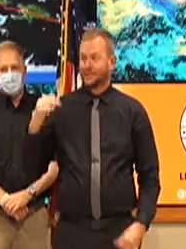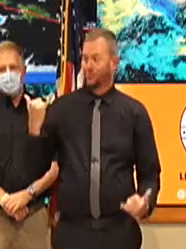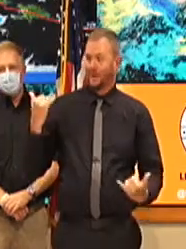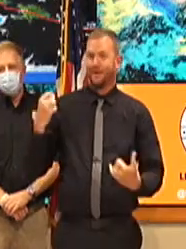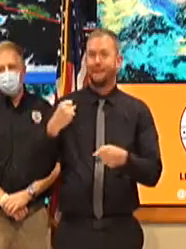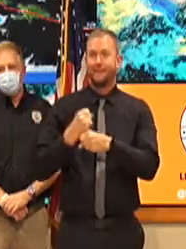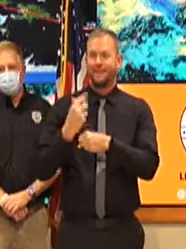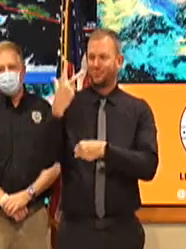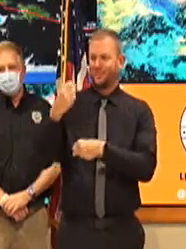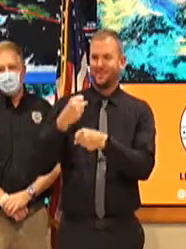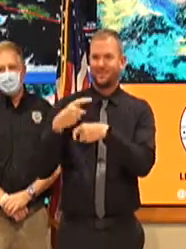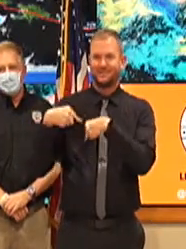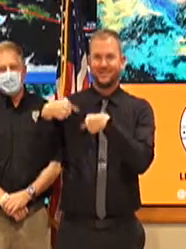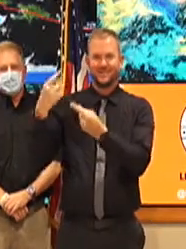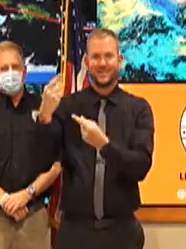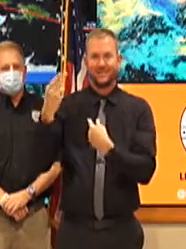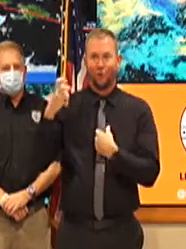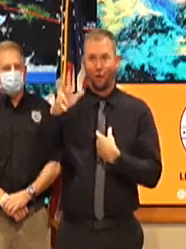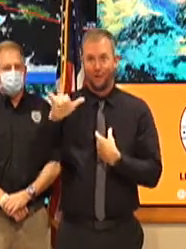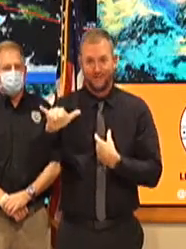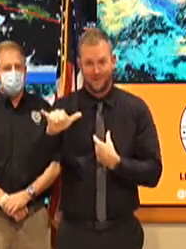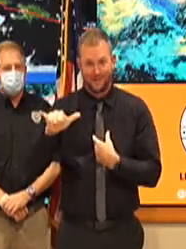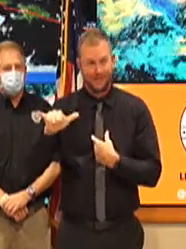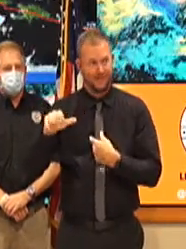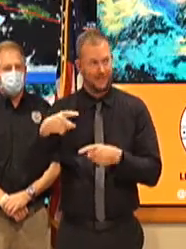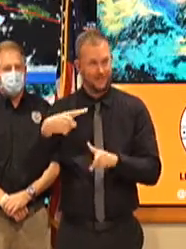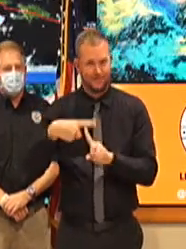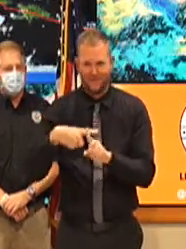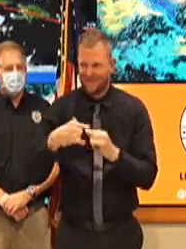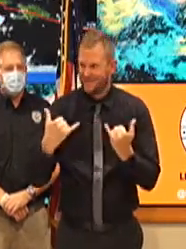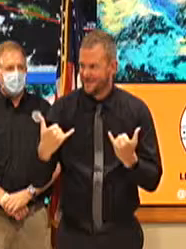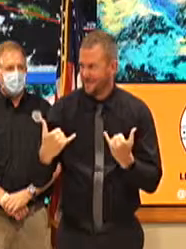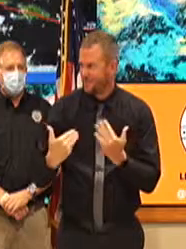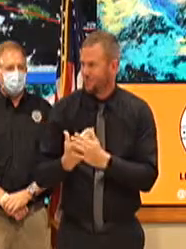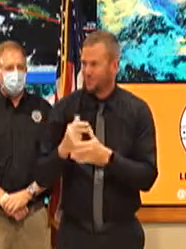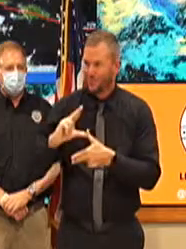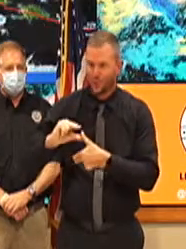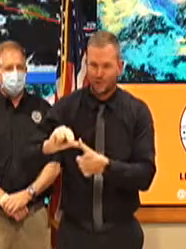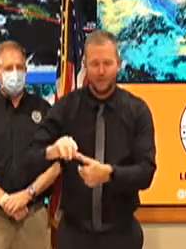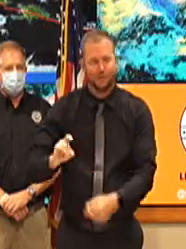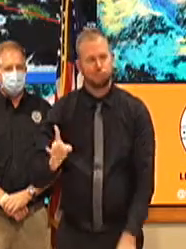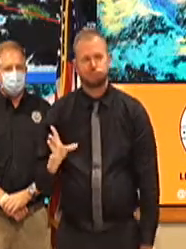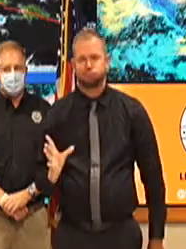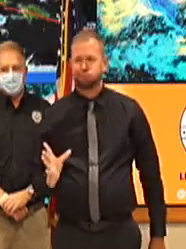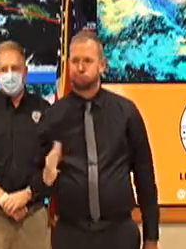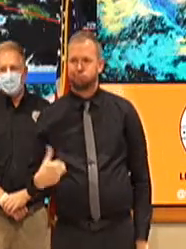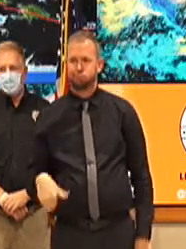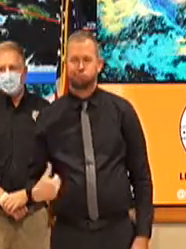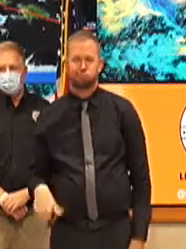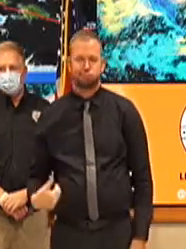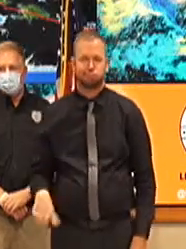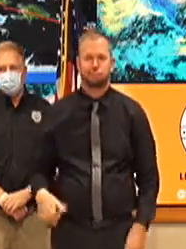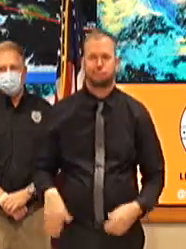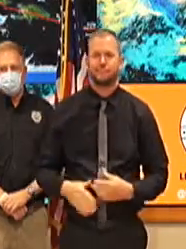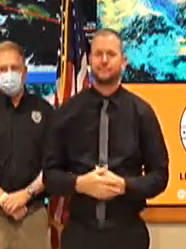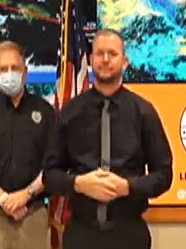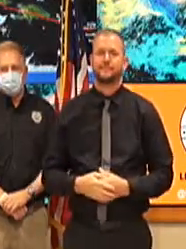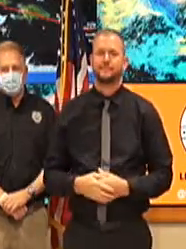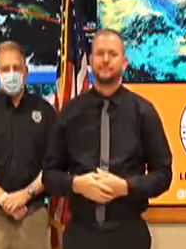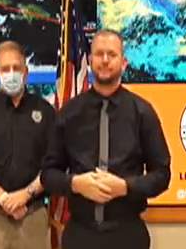landfall in Texas, facing yet another potentially devastating storm. But here we